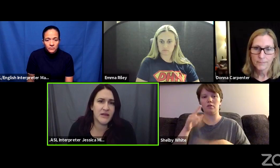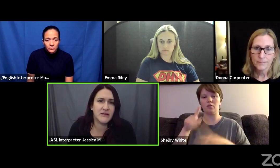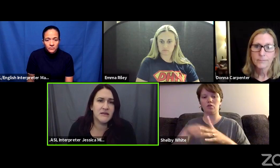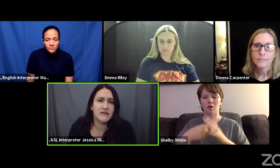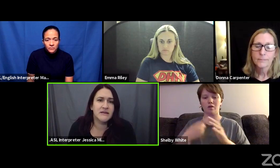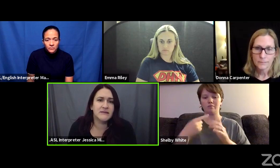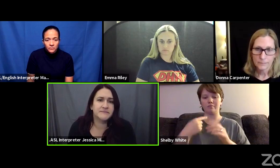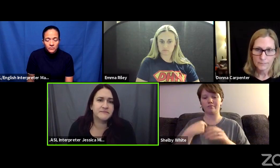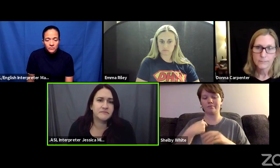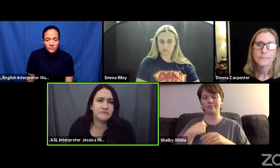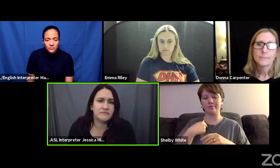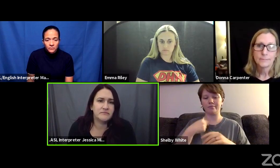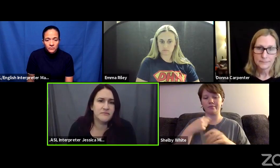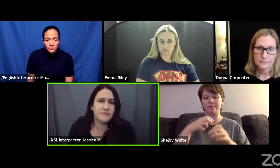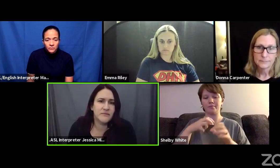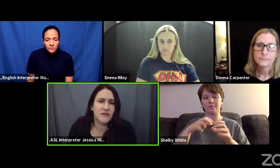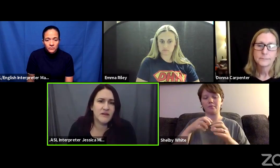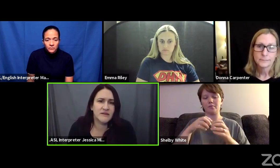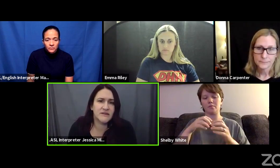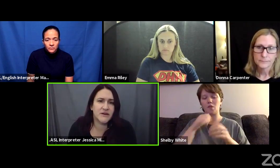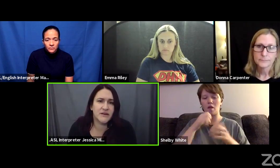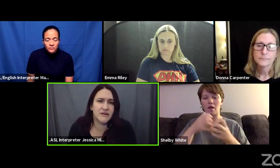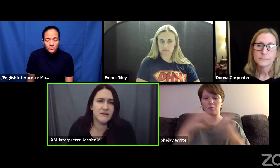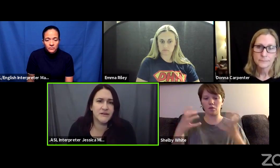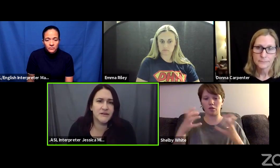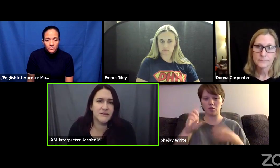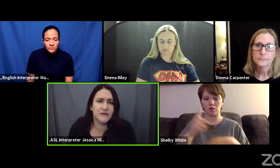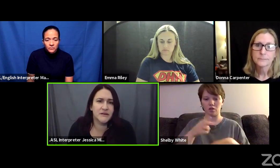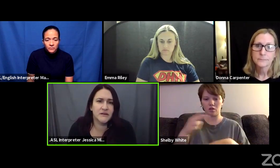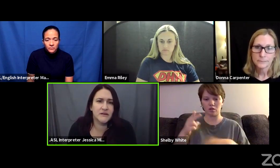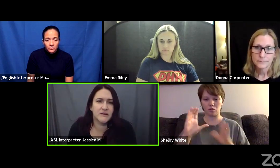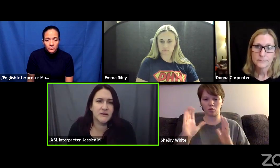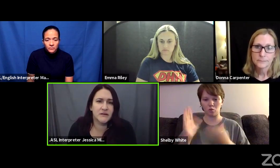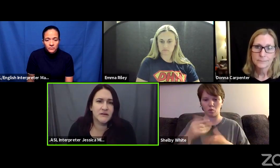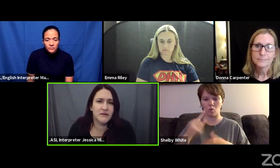5th grade. I started